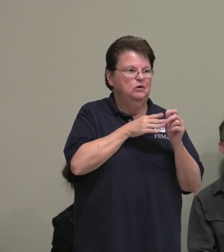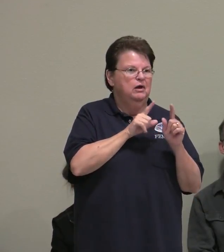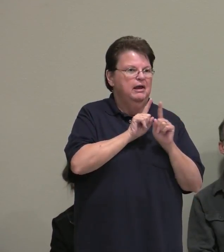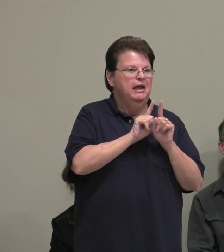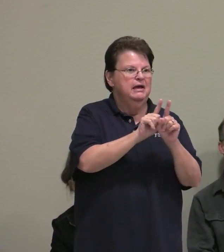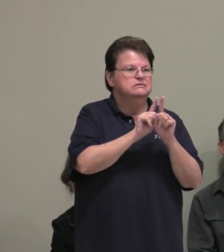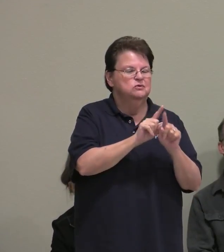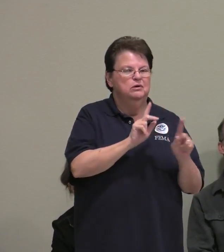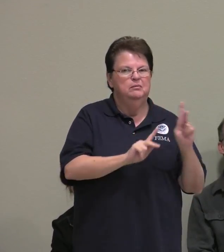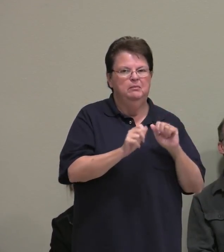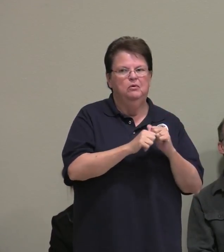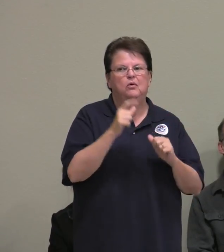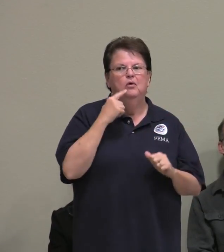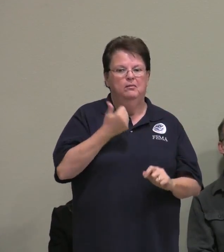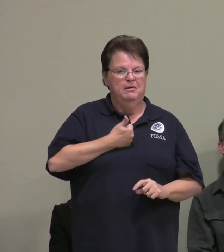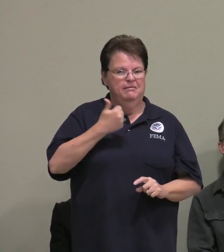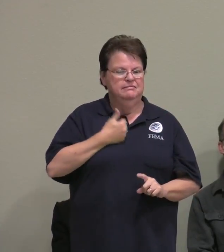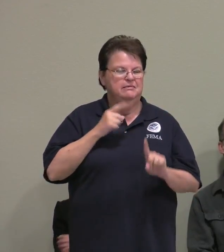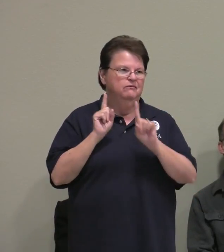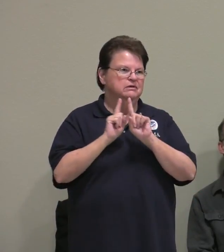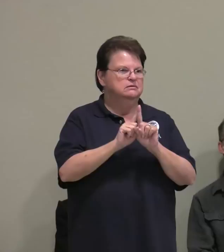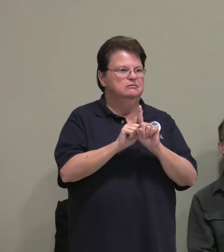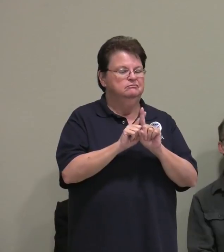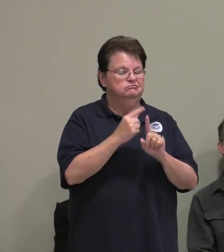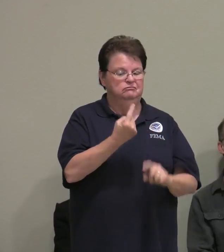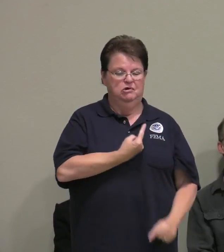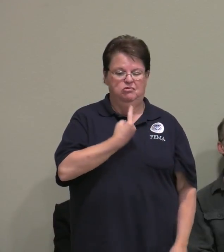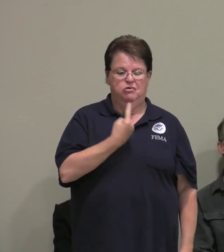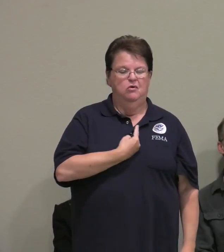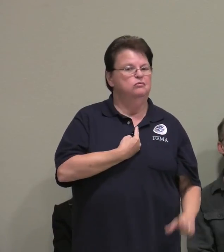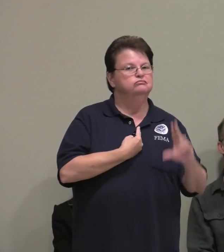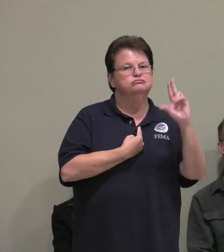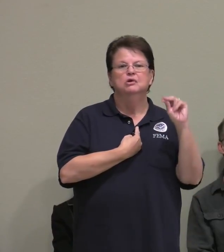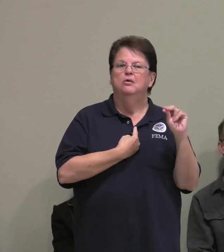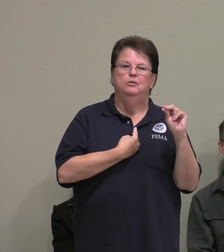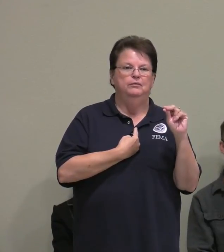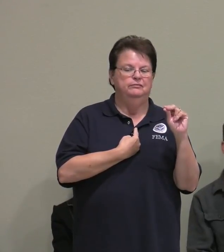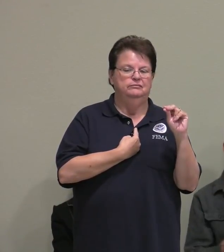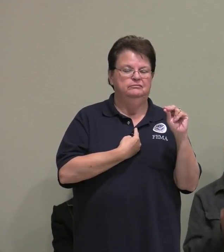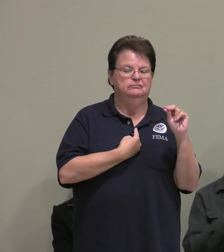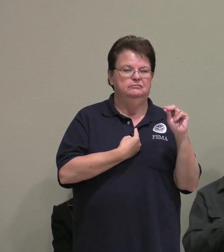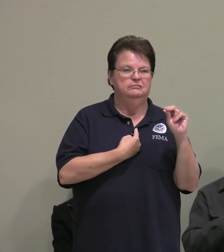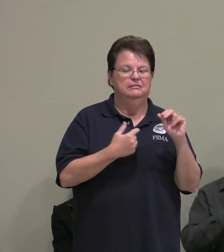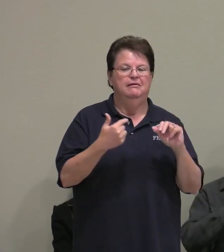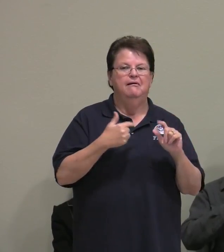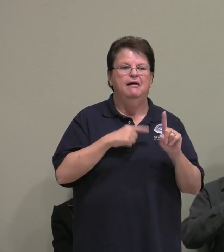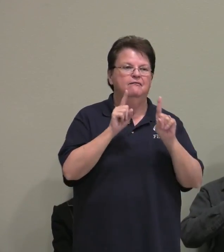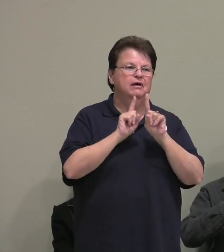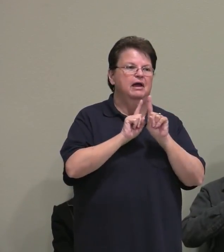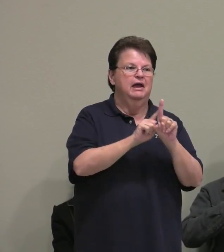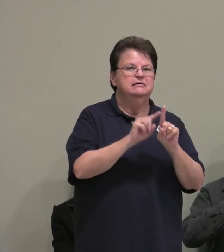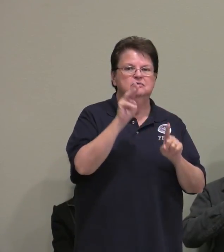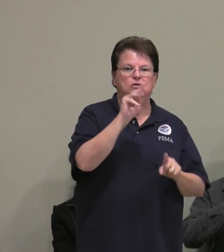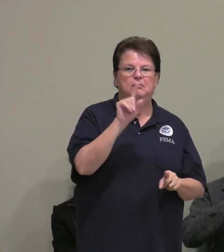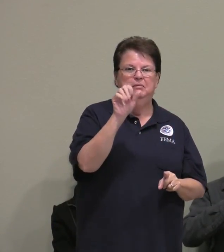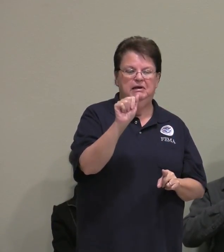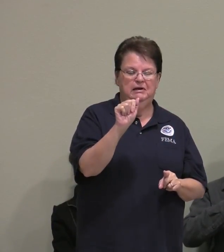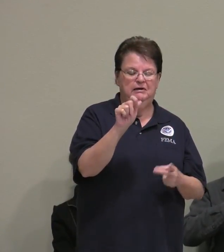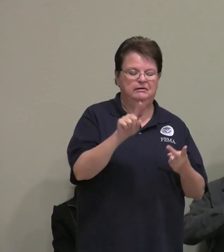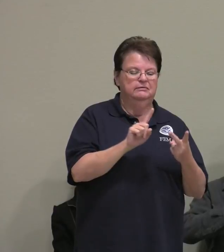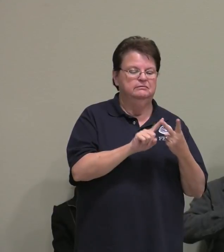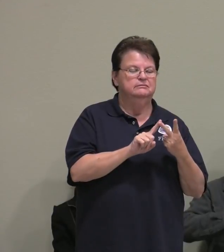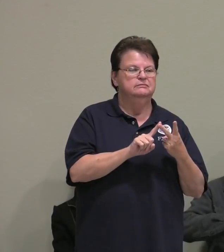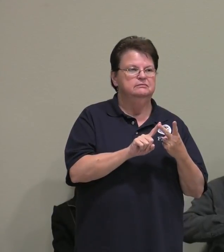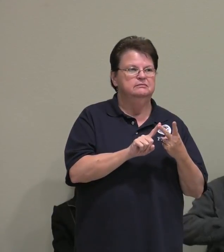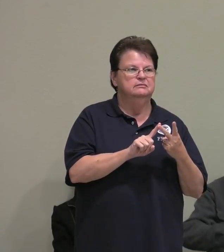people or being escorted, never by myself. I have escorted media and